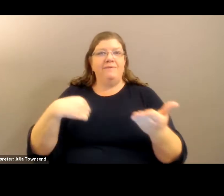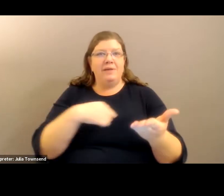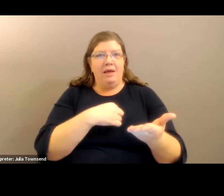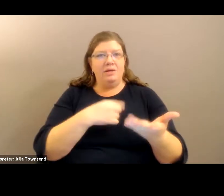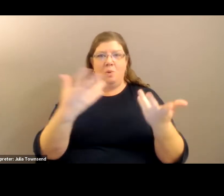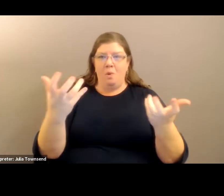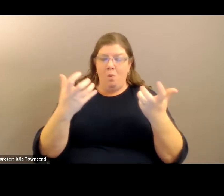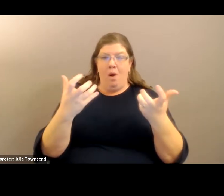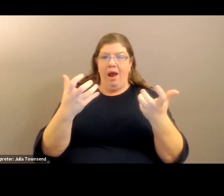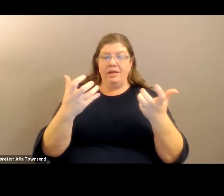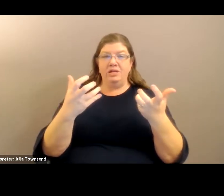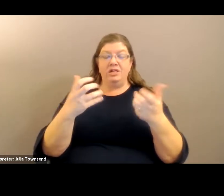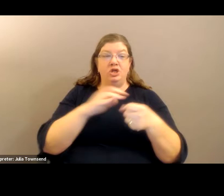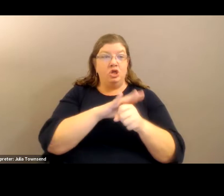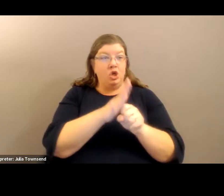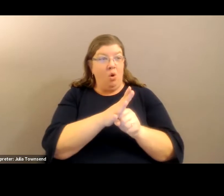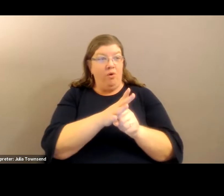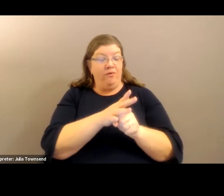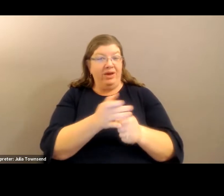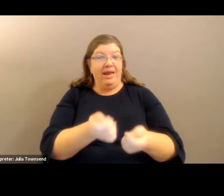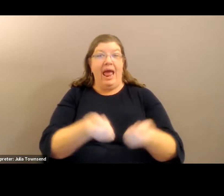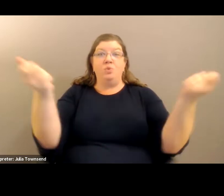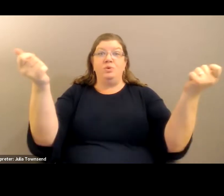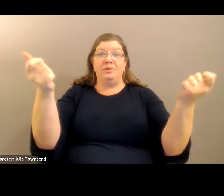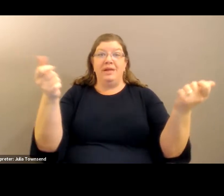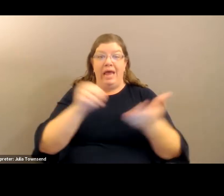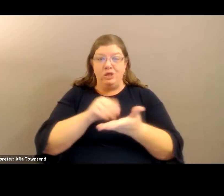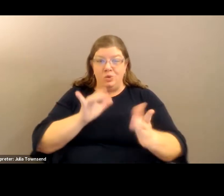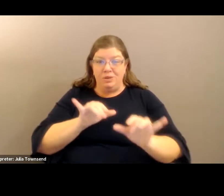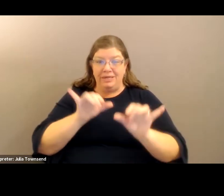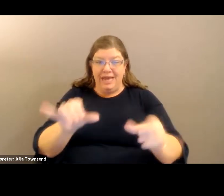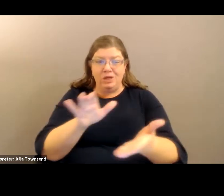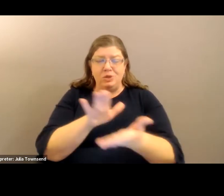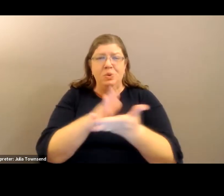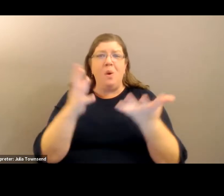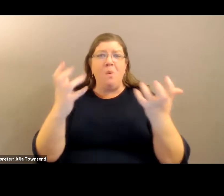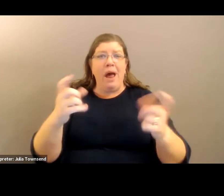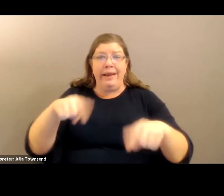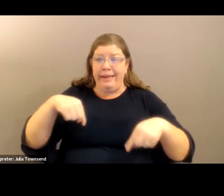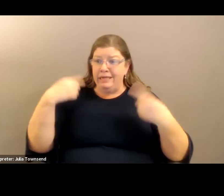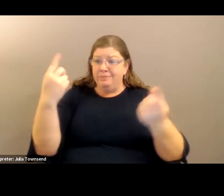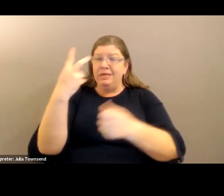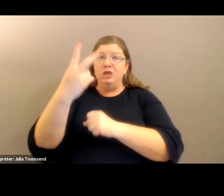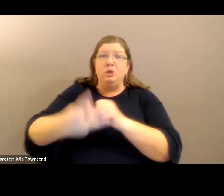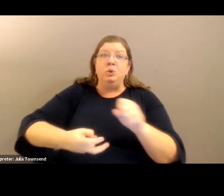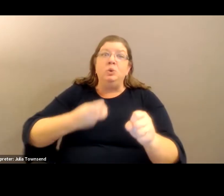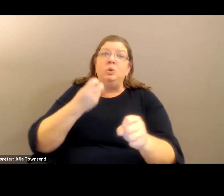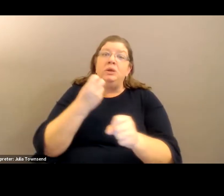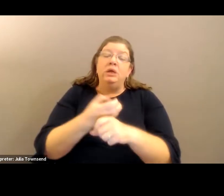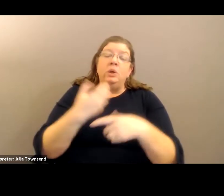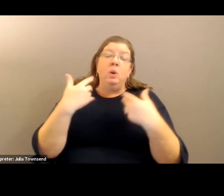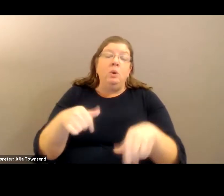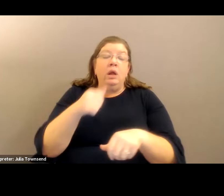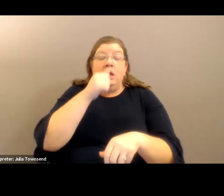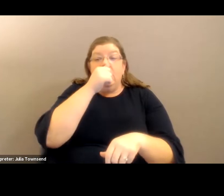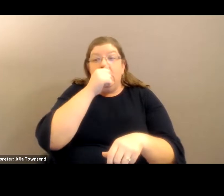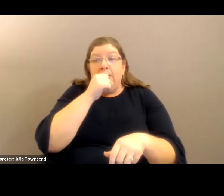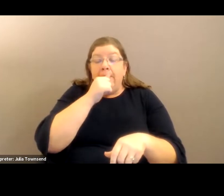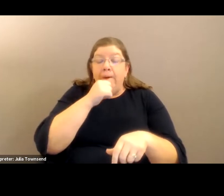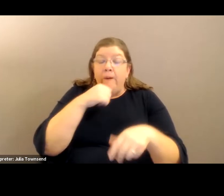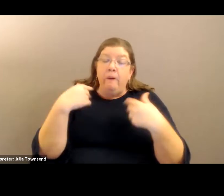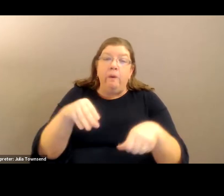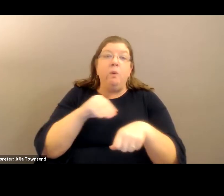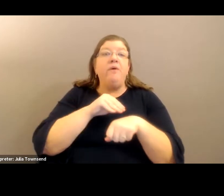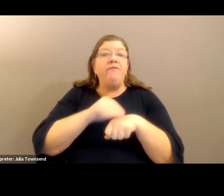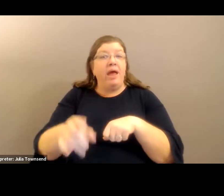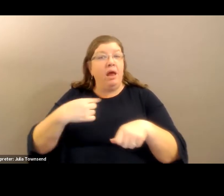want COVID out and students in school. It's been 2 years and it's taken its toll. There's many